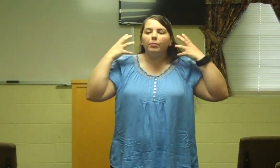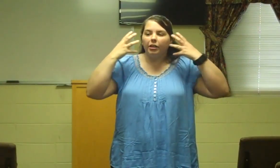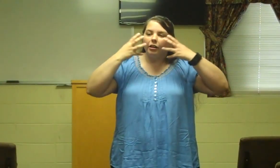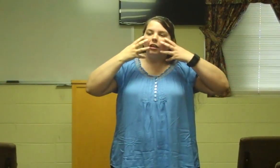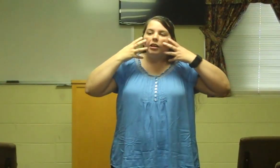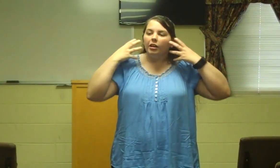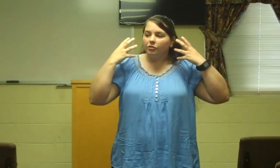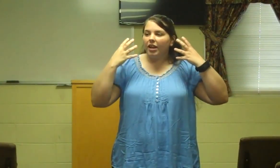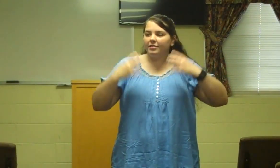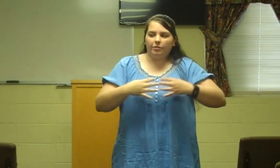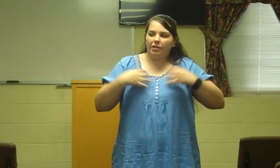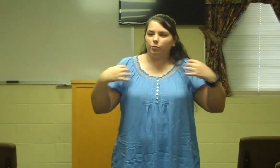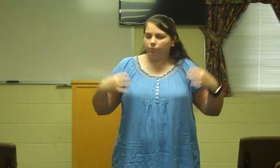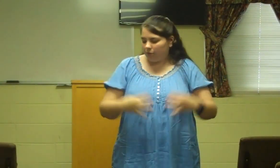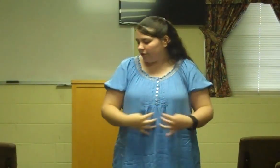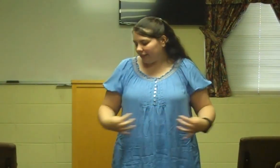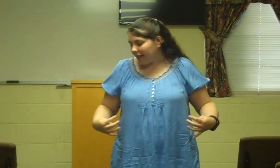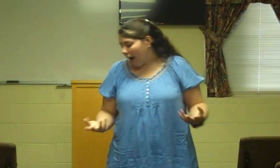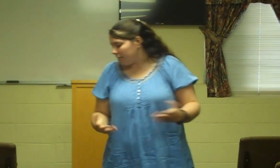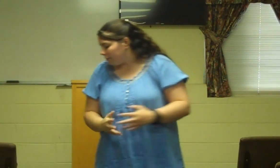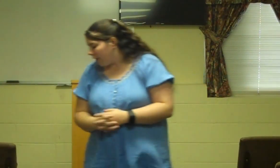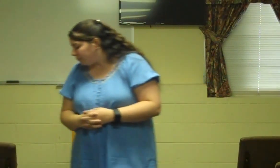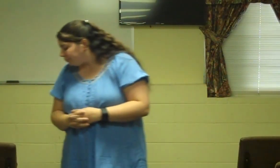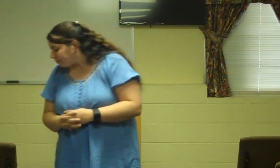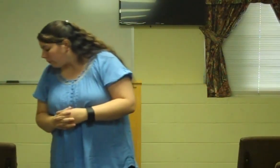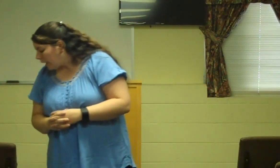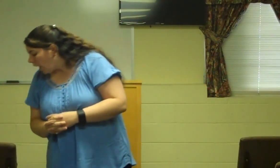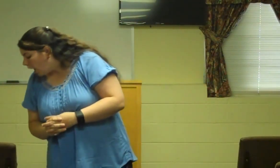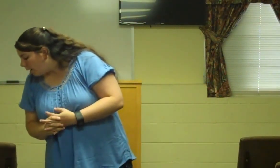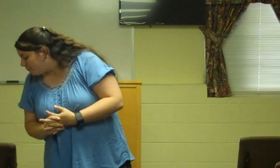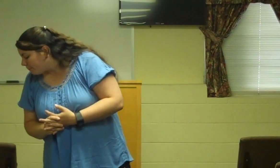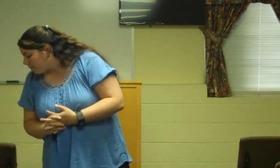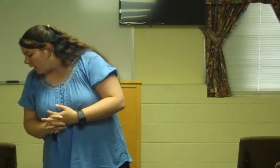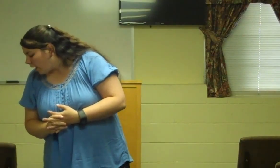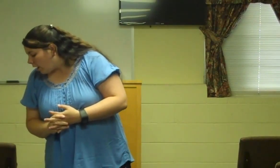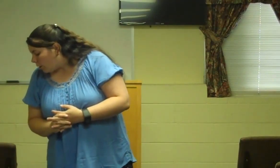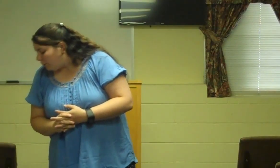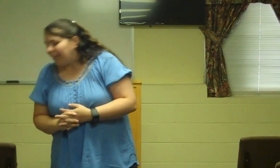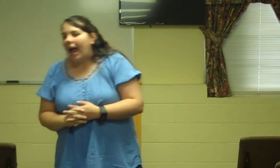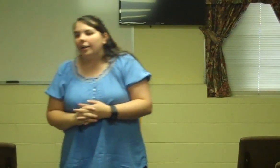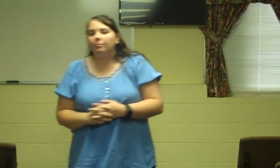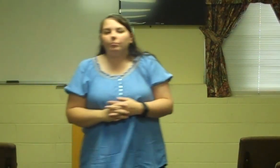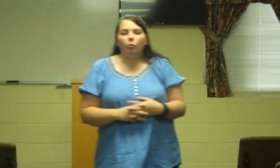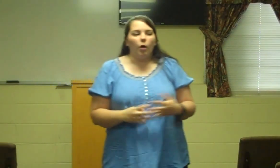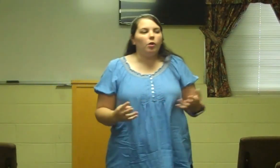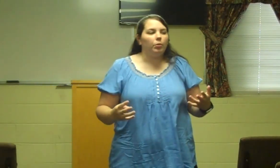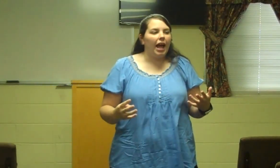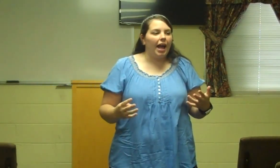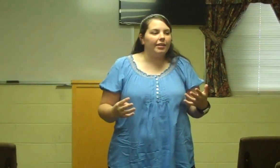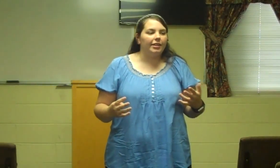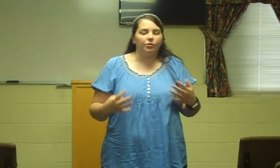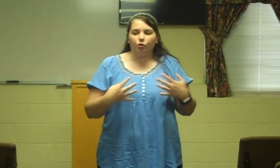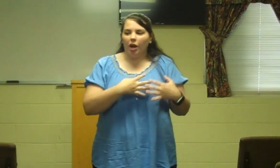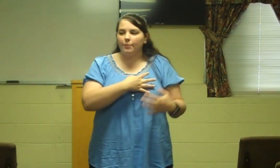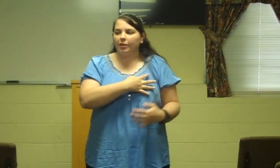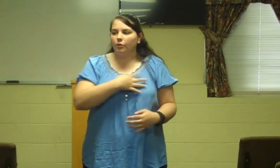up here. So that's the sign for them. Plaid. Well, plaid is stripes that go